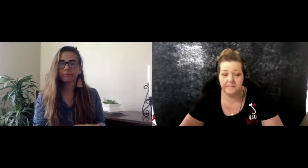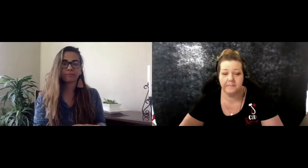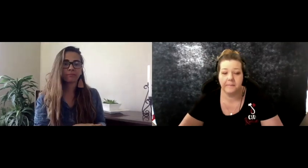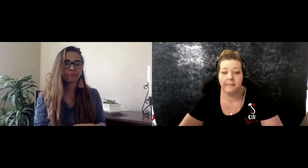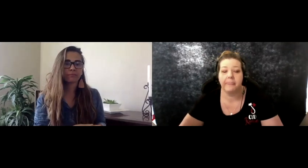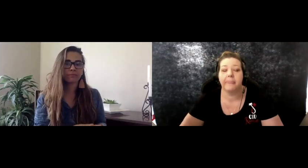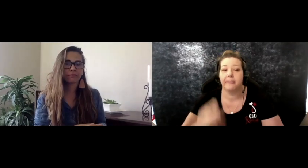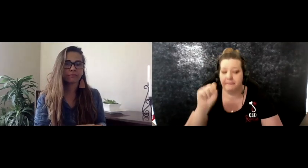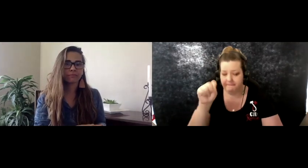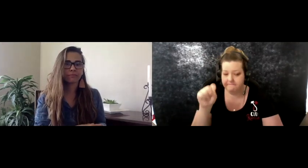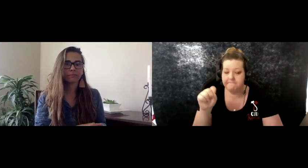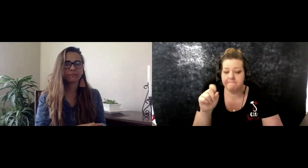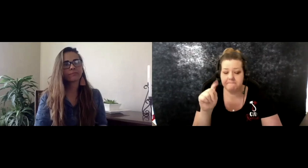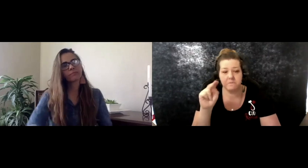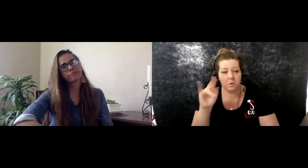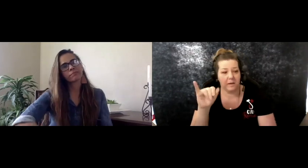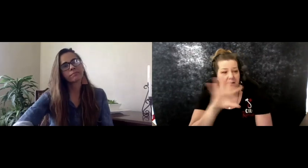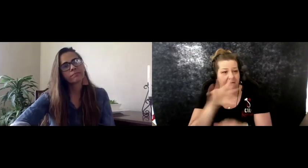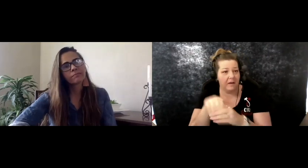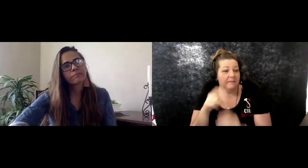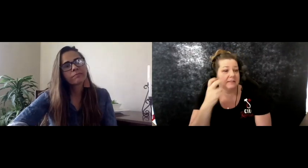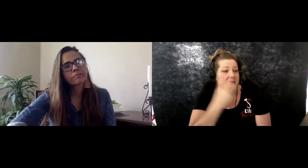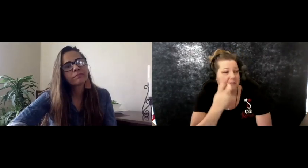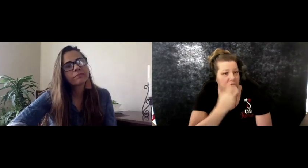Yes, Tony has been involved in speech.